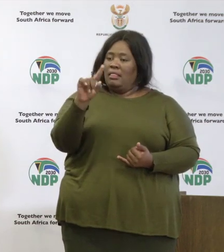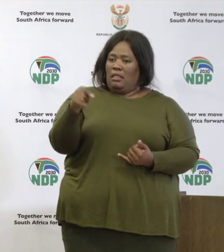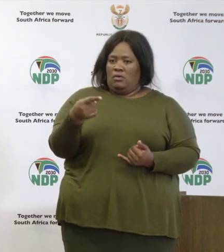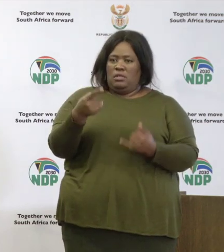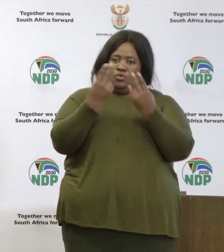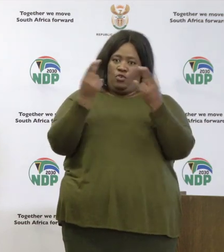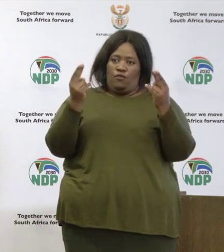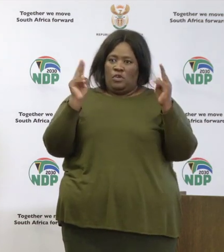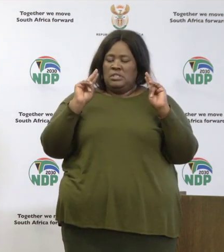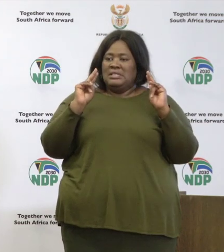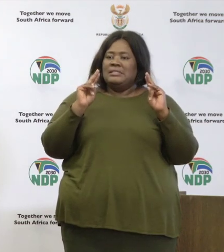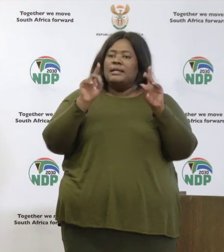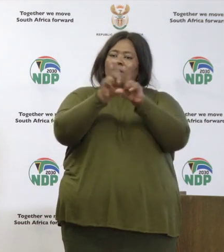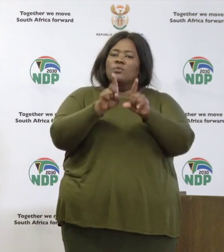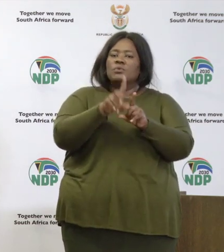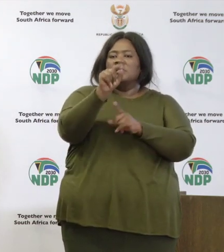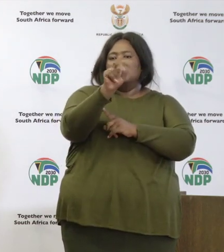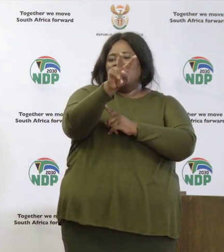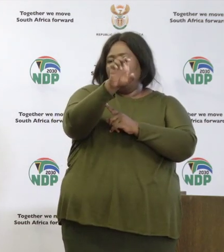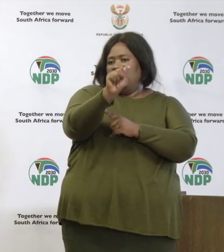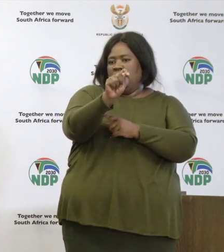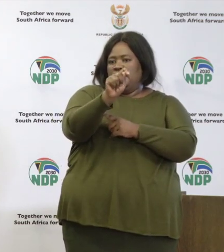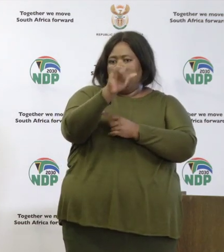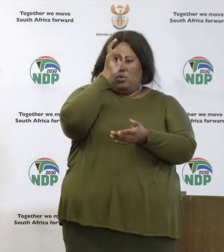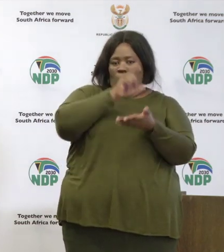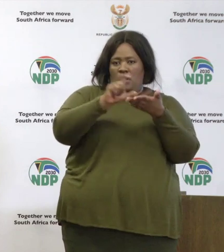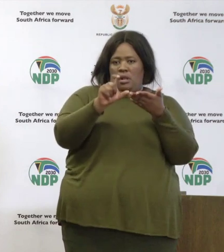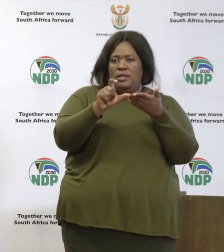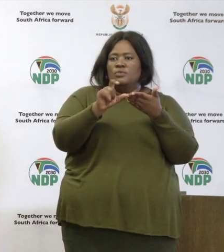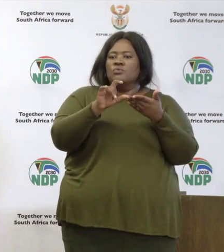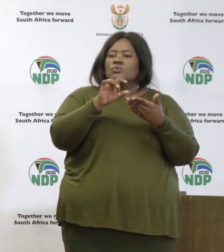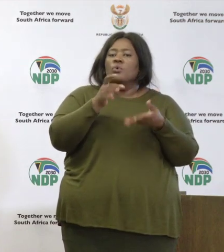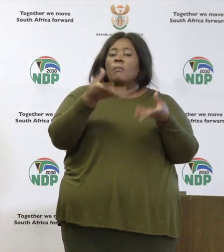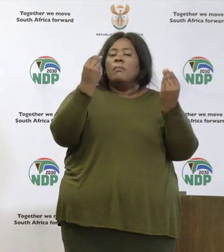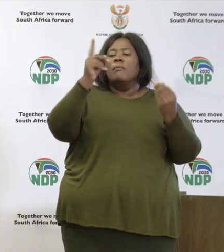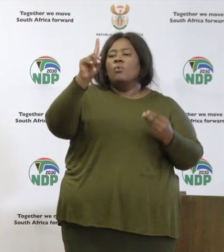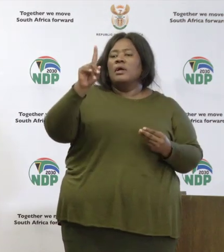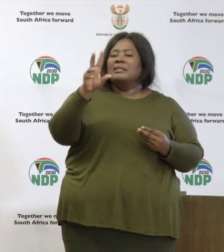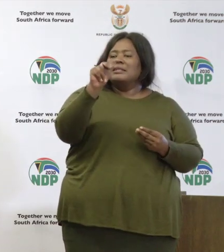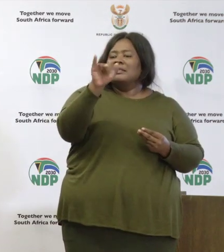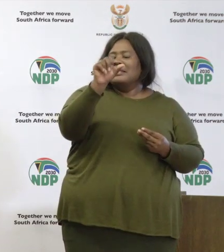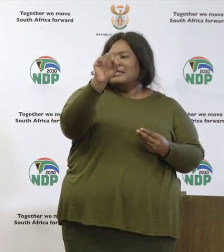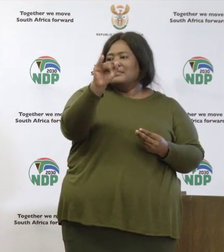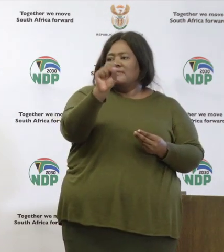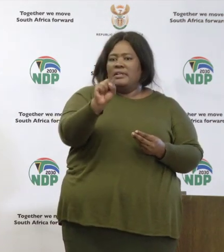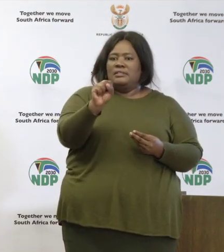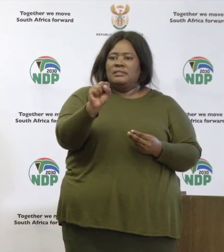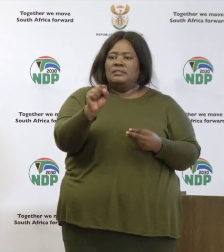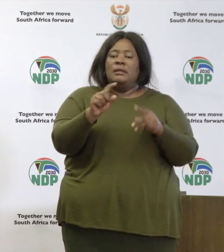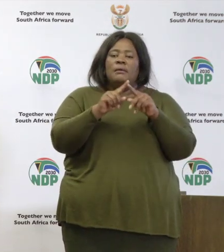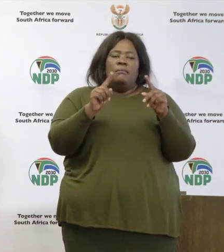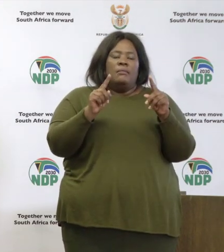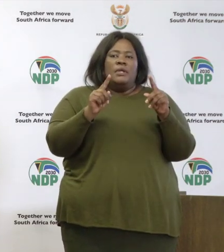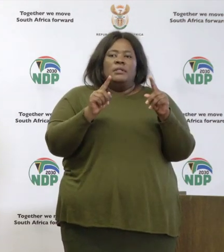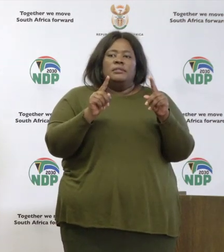800,000 university and TVET college students who are on NSFAS, out of the total of about 2 million university